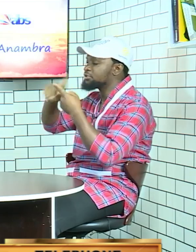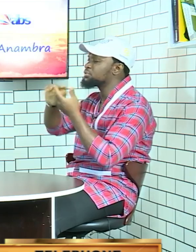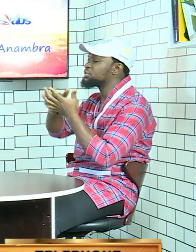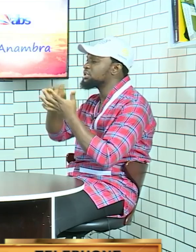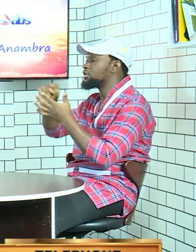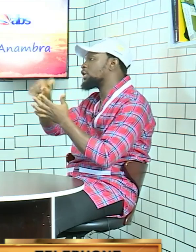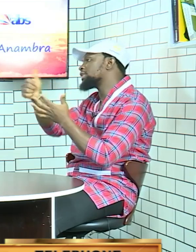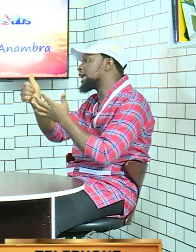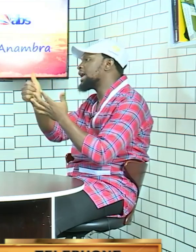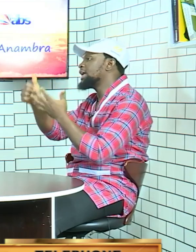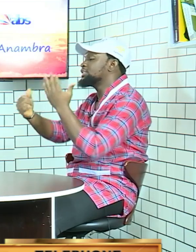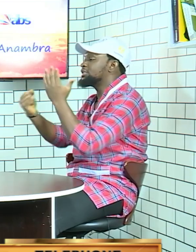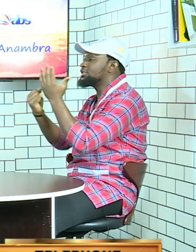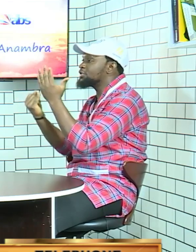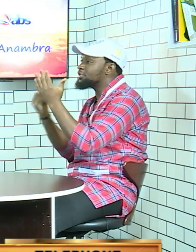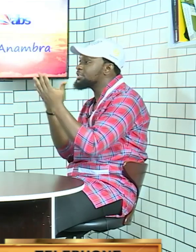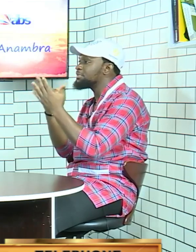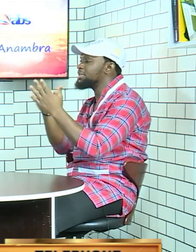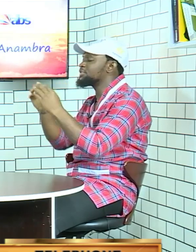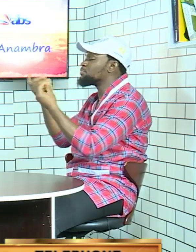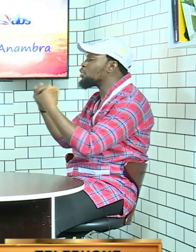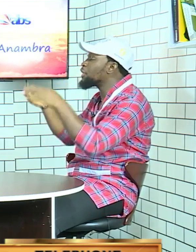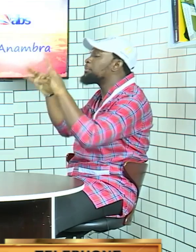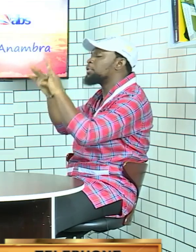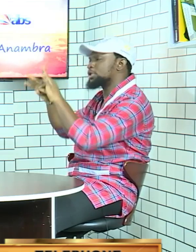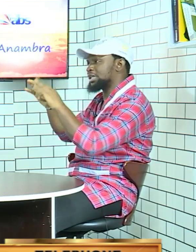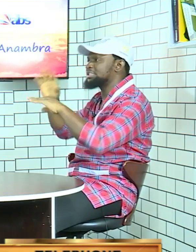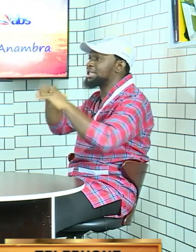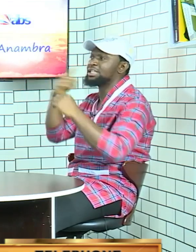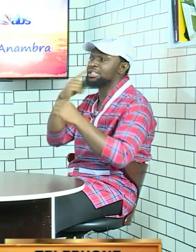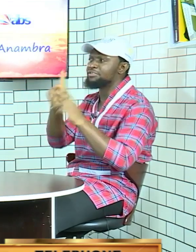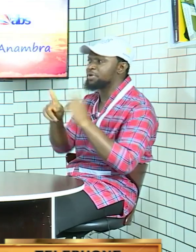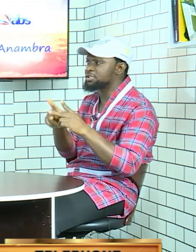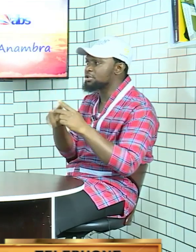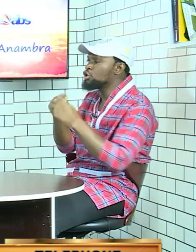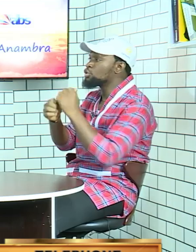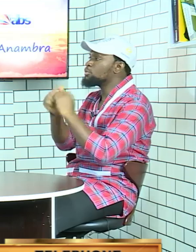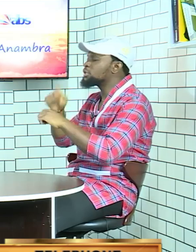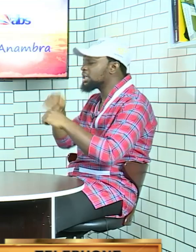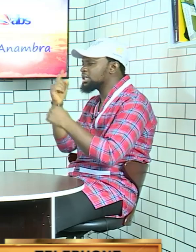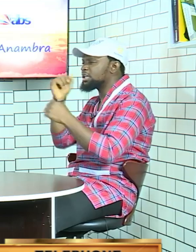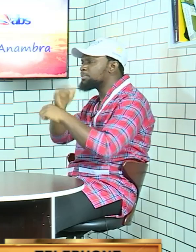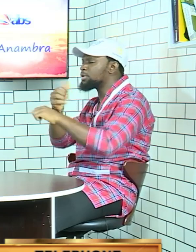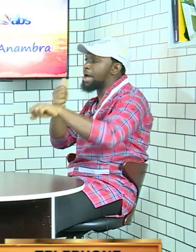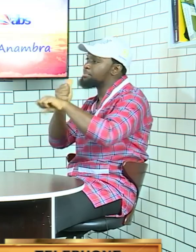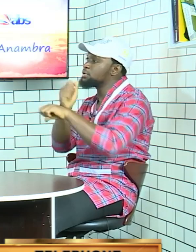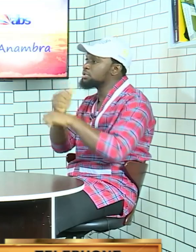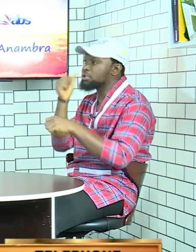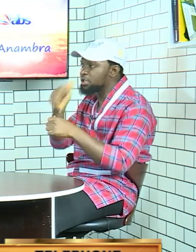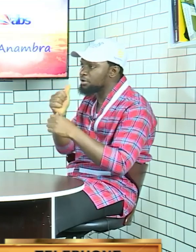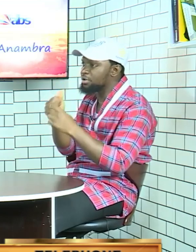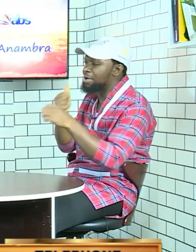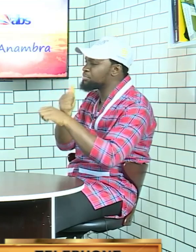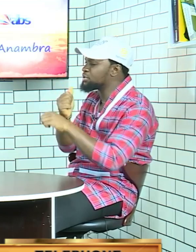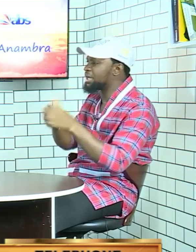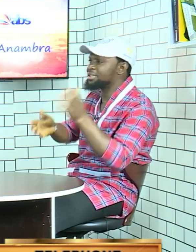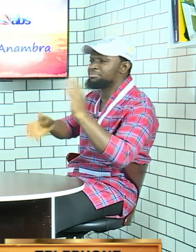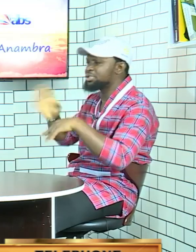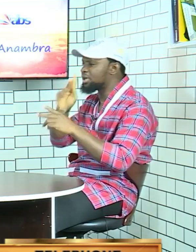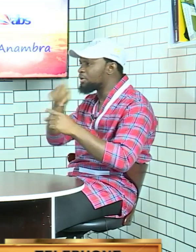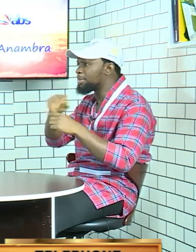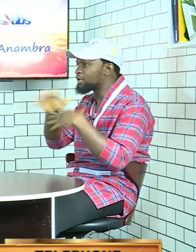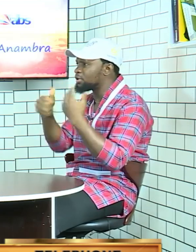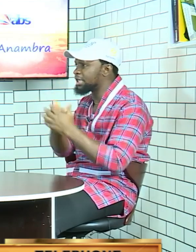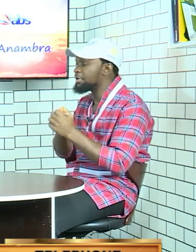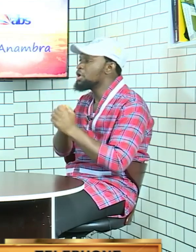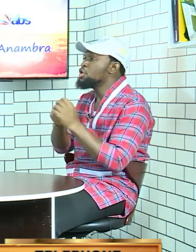decided to treat the other junior siblings more important than the deaf person. So most times they keep on abusing the girl, abusing her, they beat her